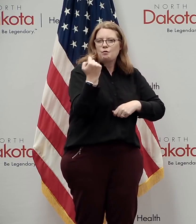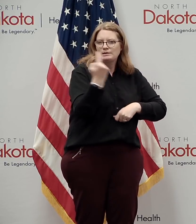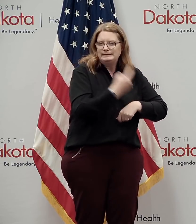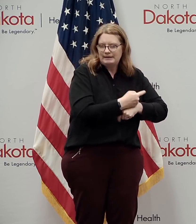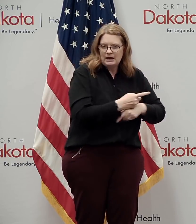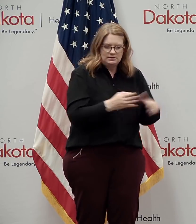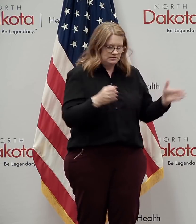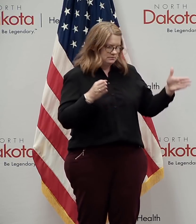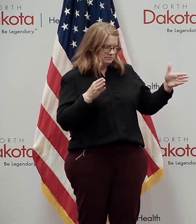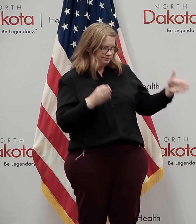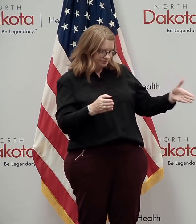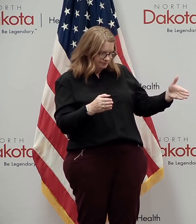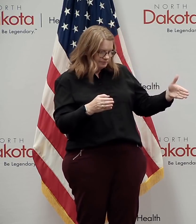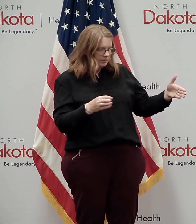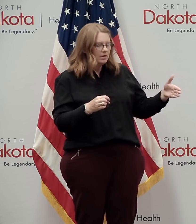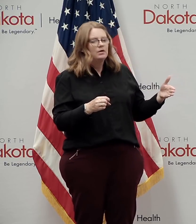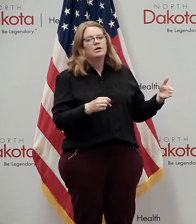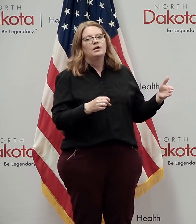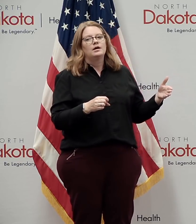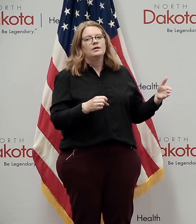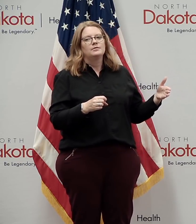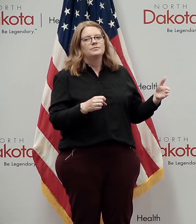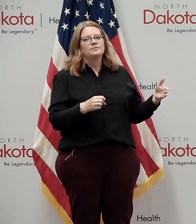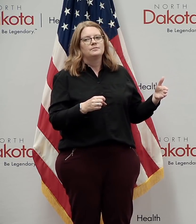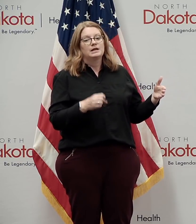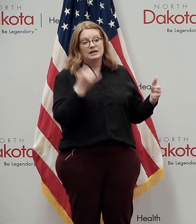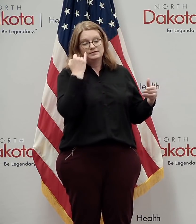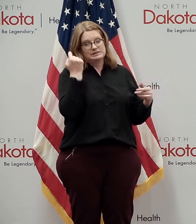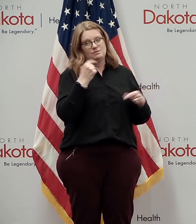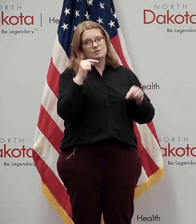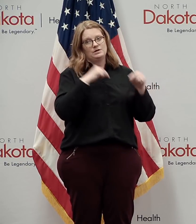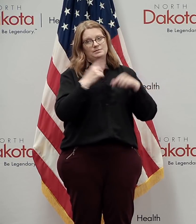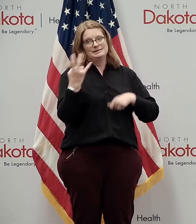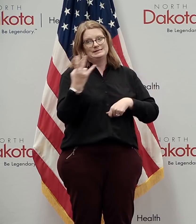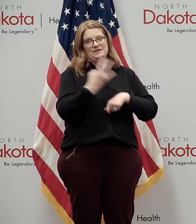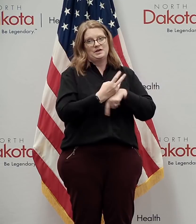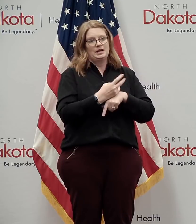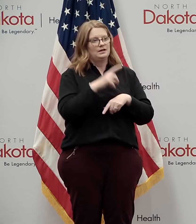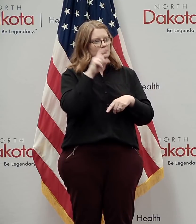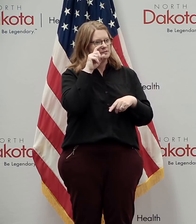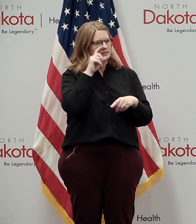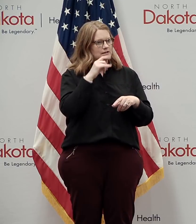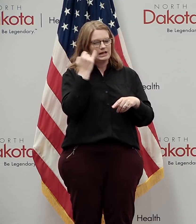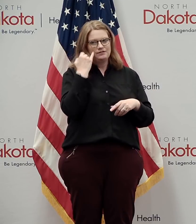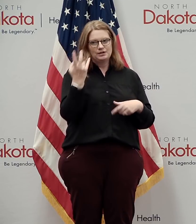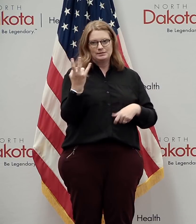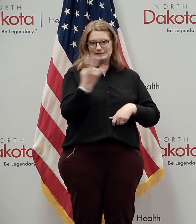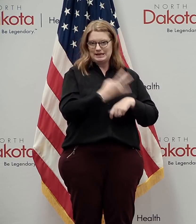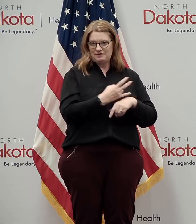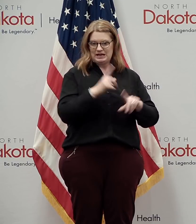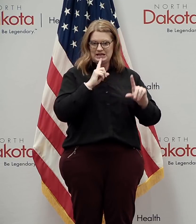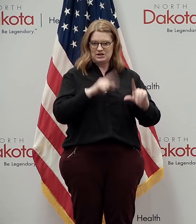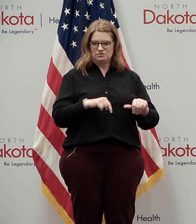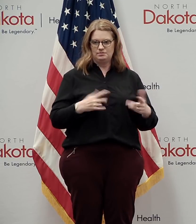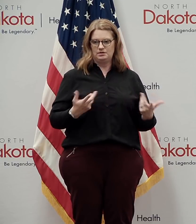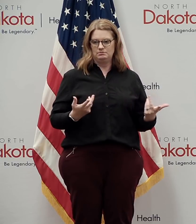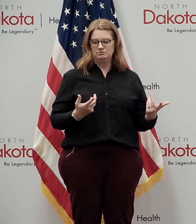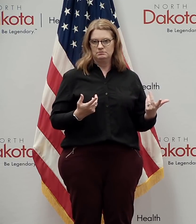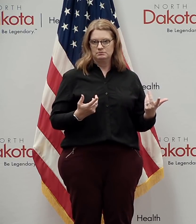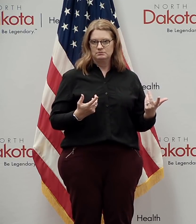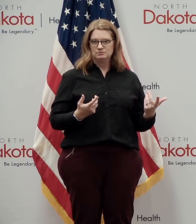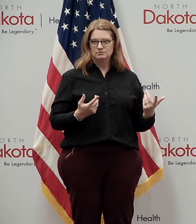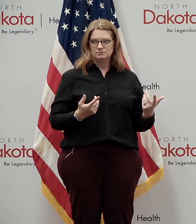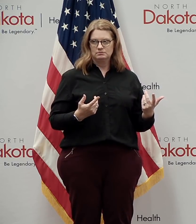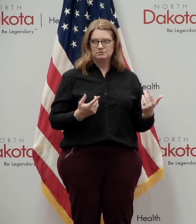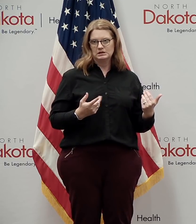somebody wants to take a look at the 7-day, I can tell you what the answer would be. If we had 7-day, it would have showed us